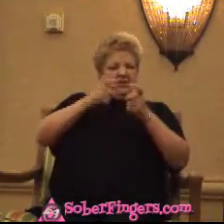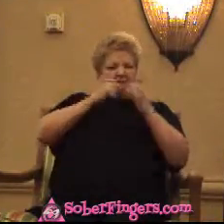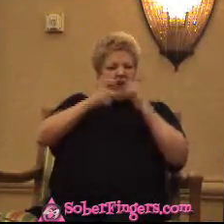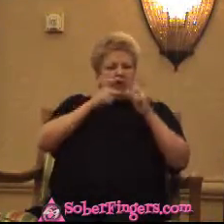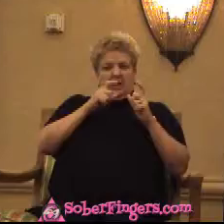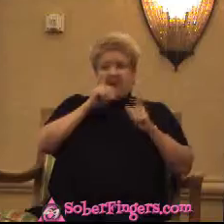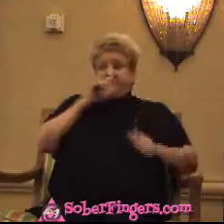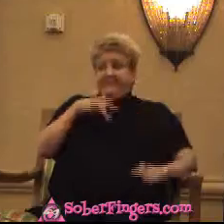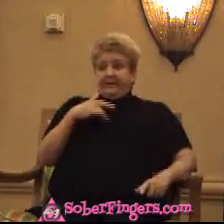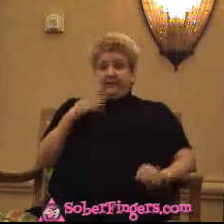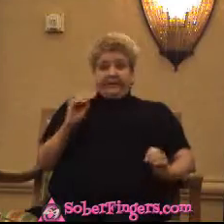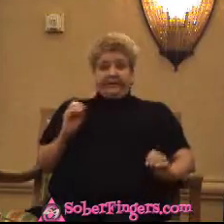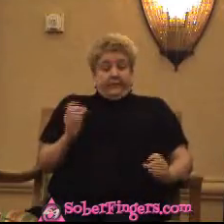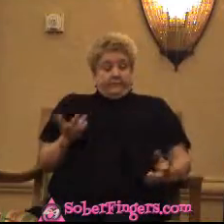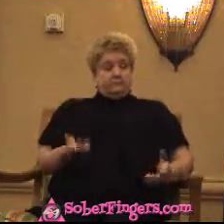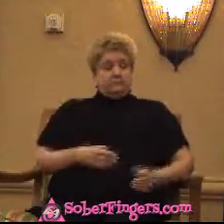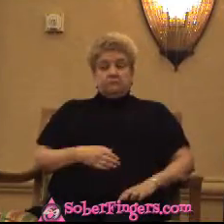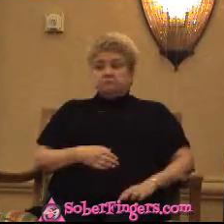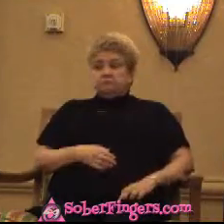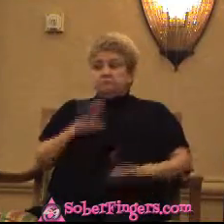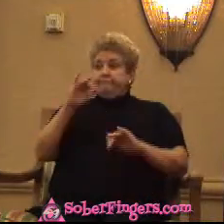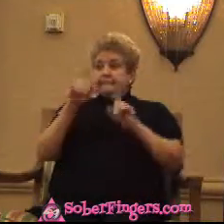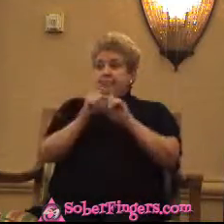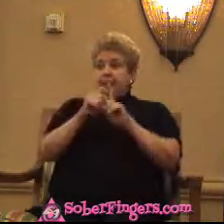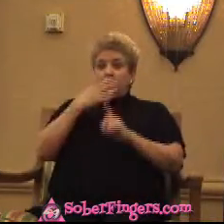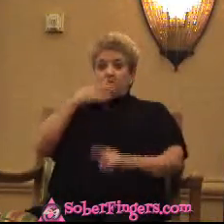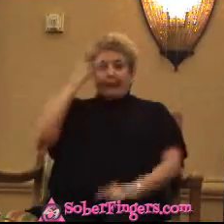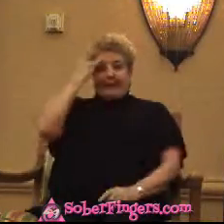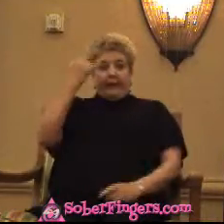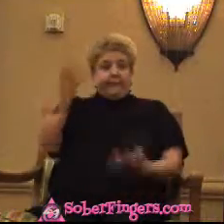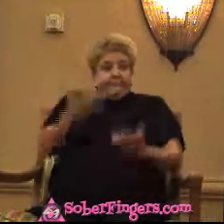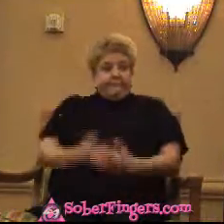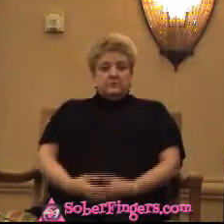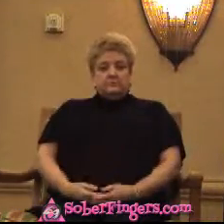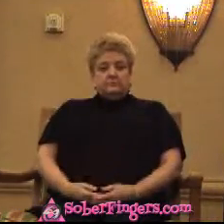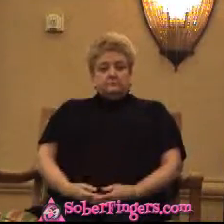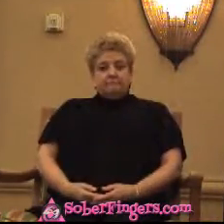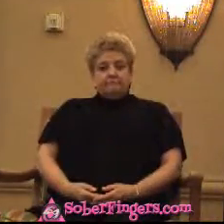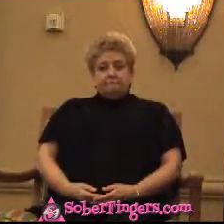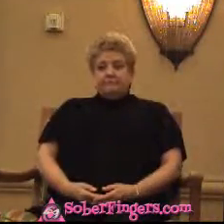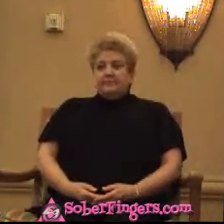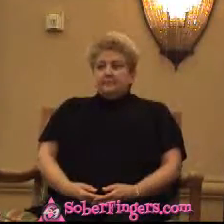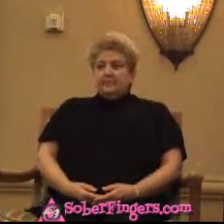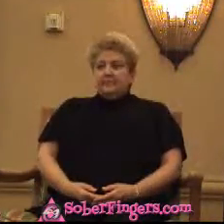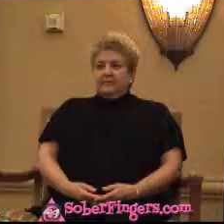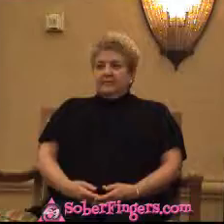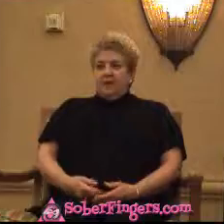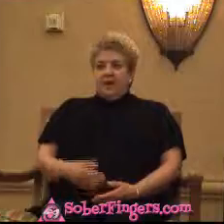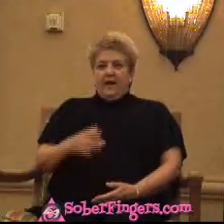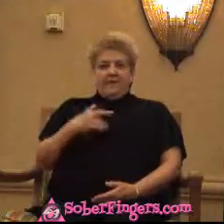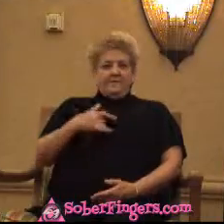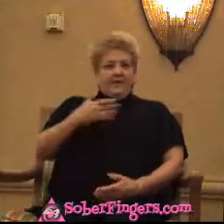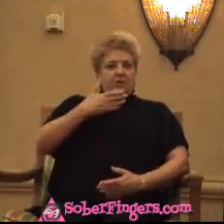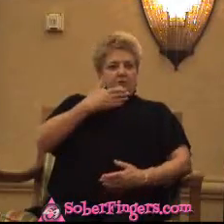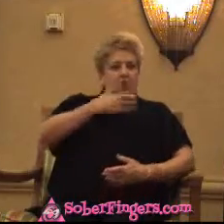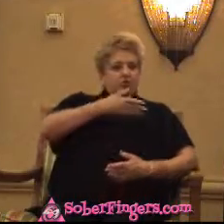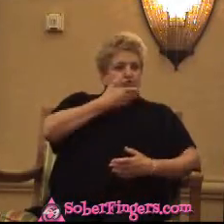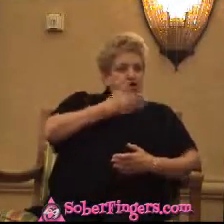it. It seemed like a good idea at the time. There was I never said, I feel good, I'm going to drink, I feel bad, I'm going to drink. I just drank. That's all